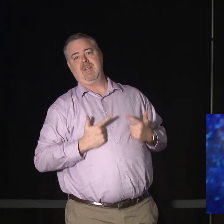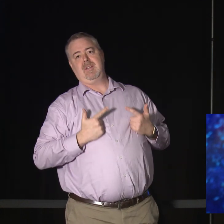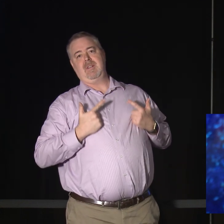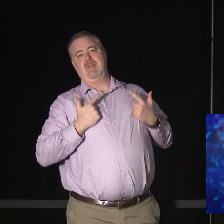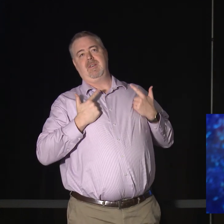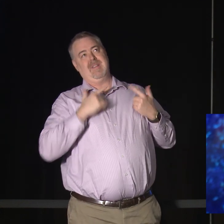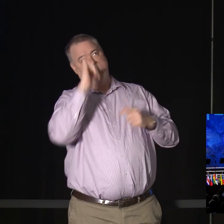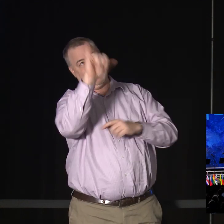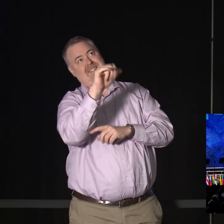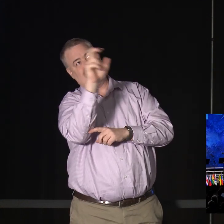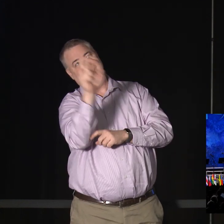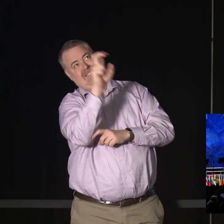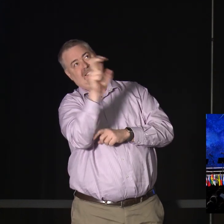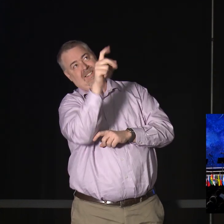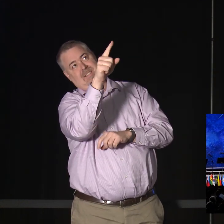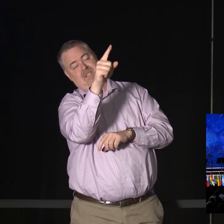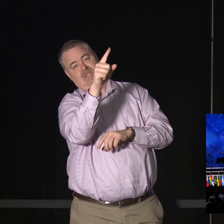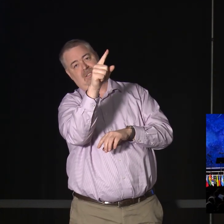pole.